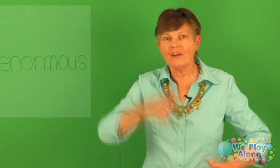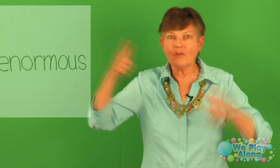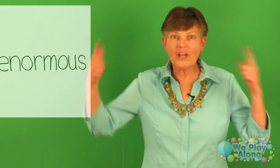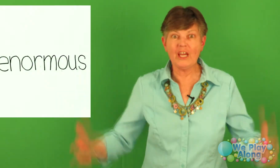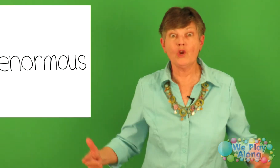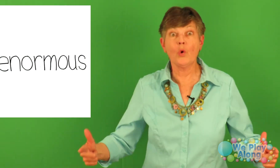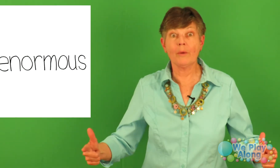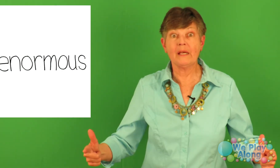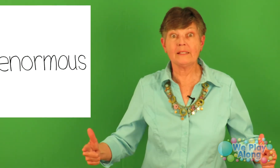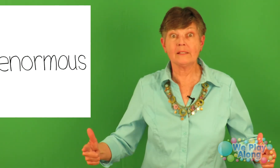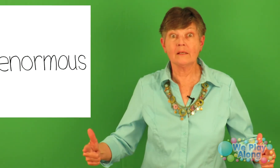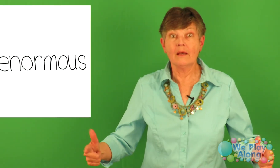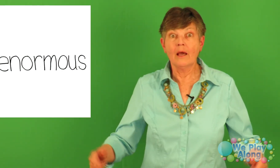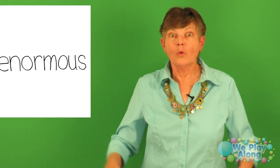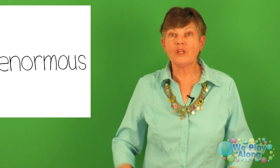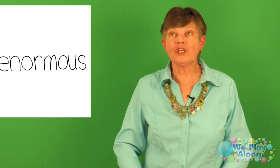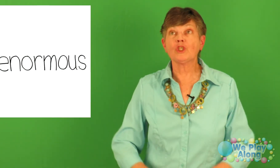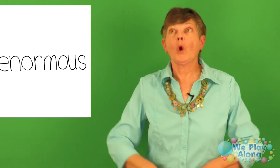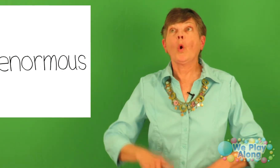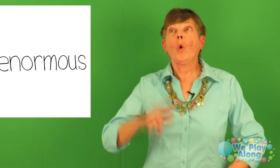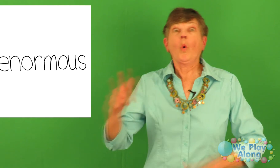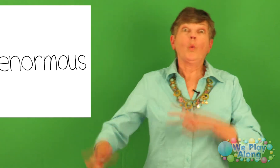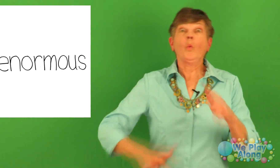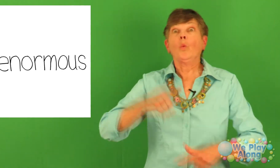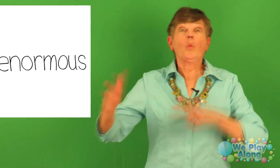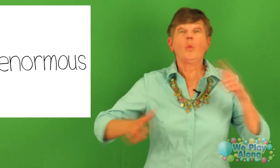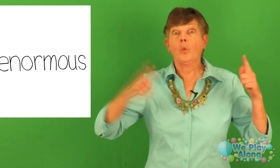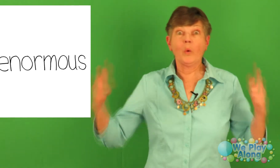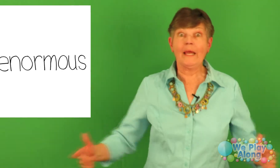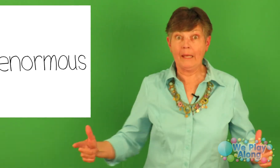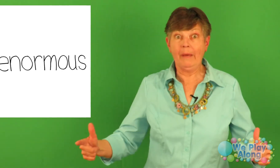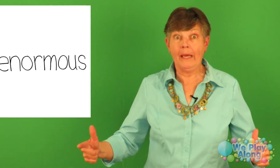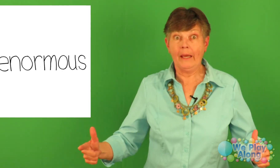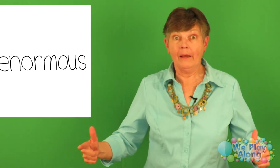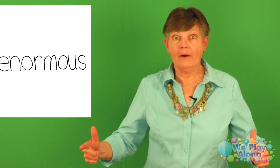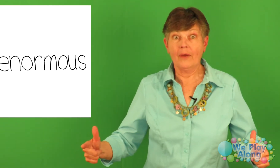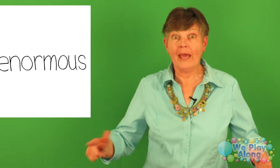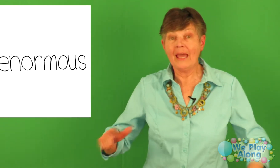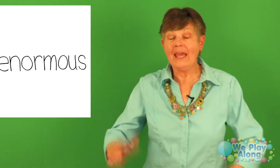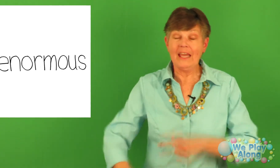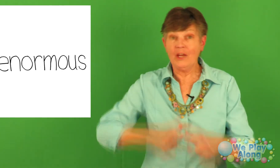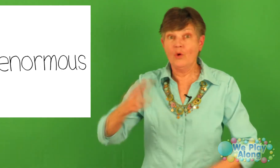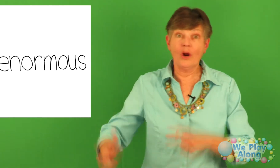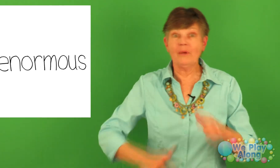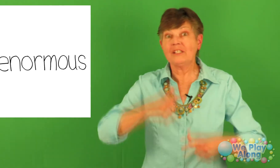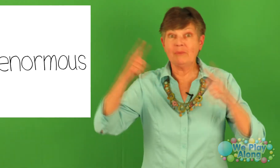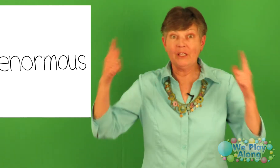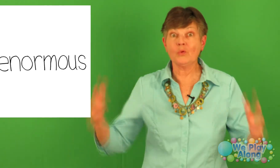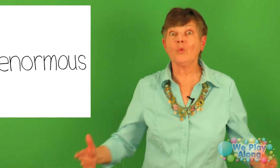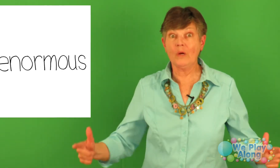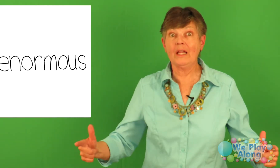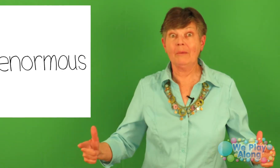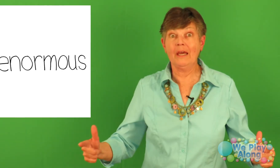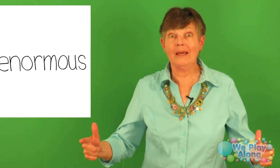for enormous, which is really big, okay? Enormous means really big.